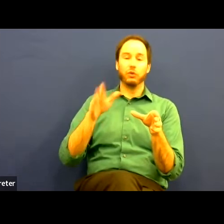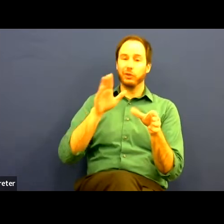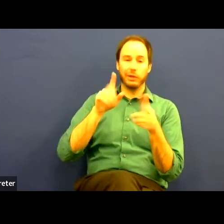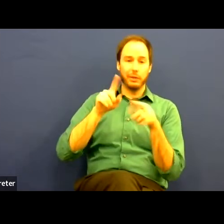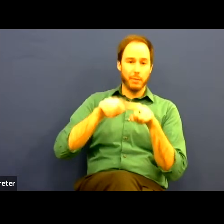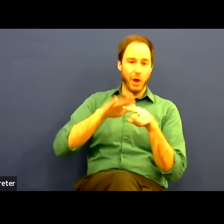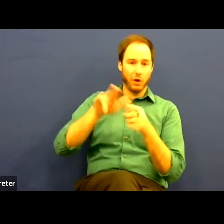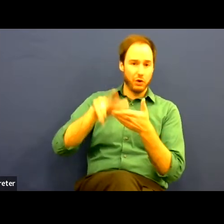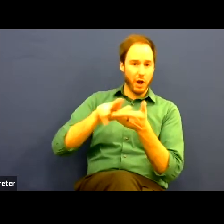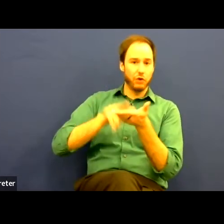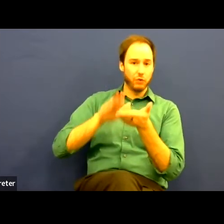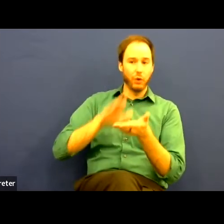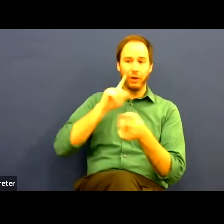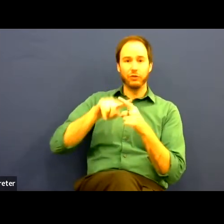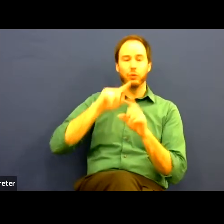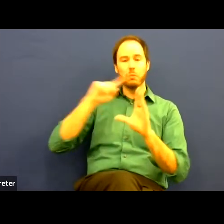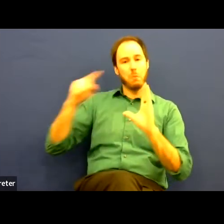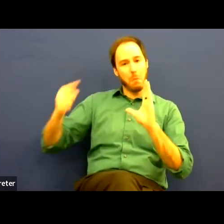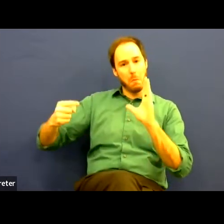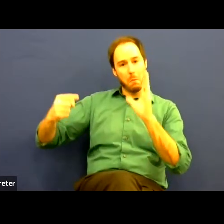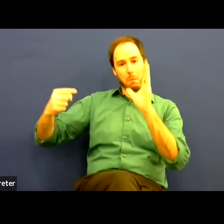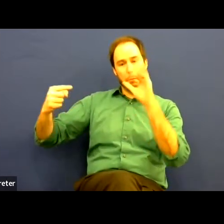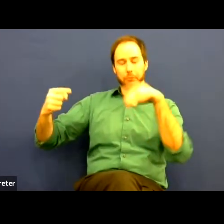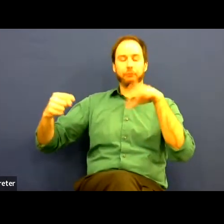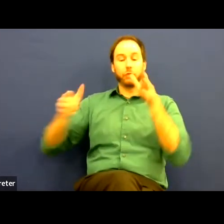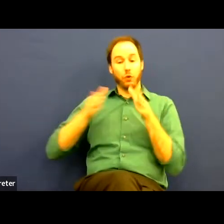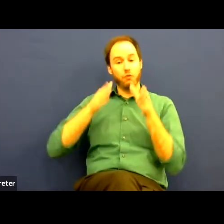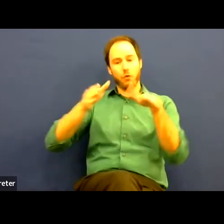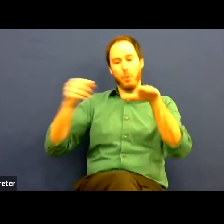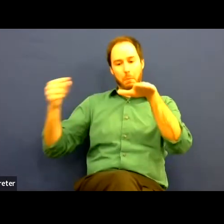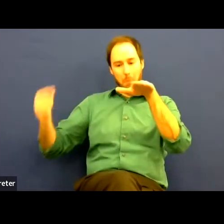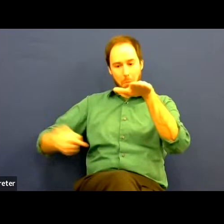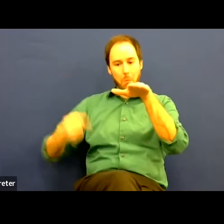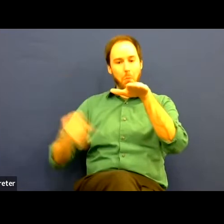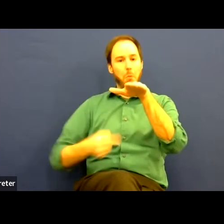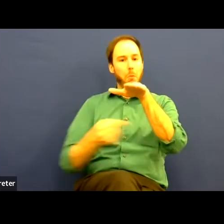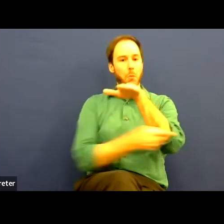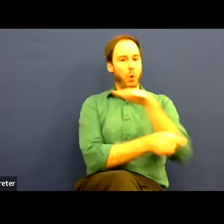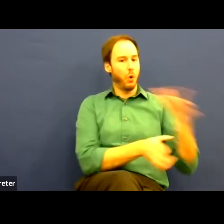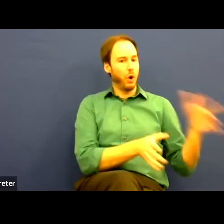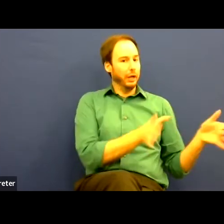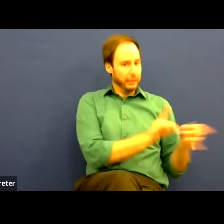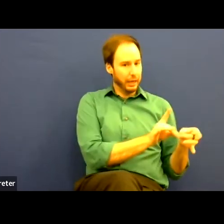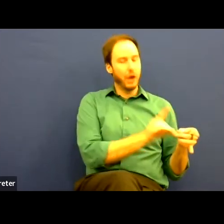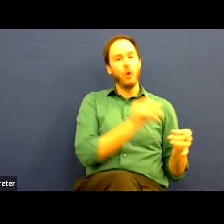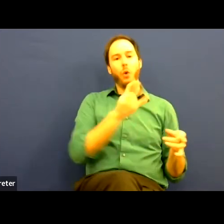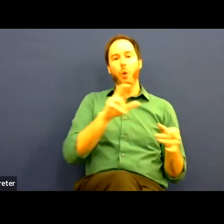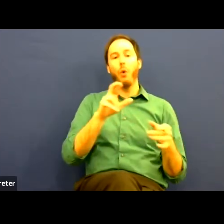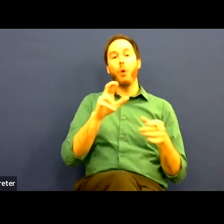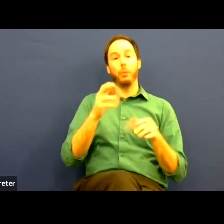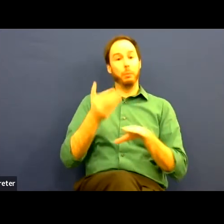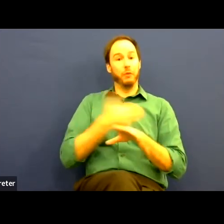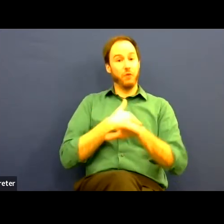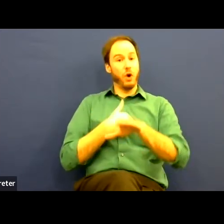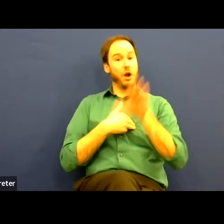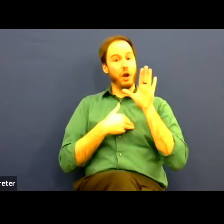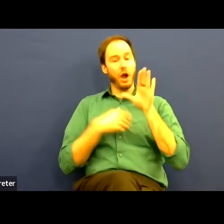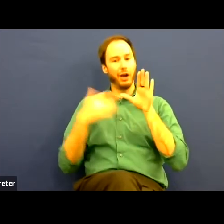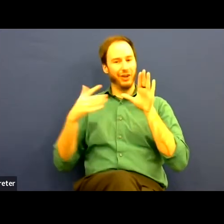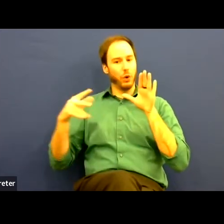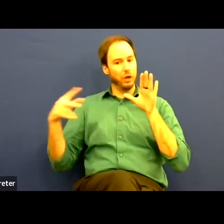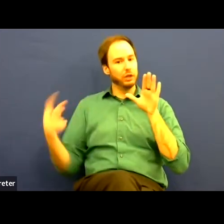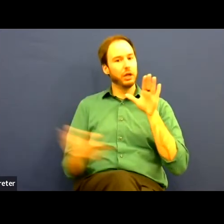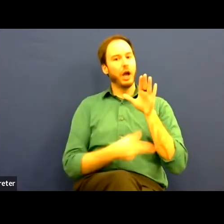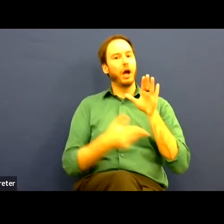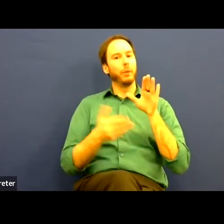contractor would have to bore under the road, or, you know, would the county allow you to open cut prior to starting work?